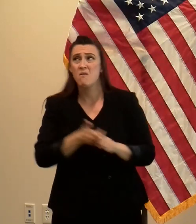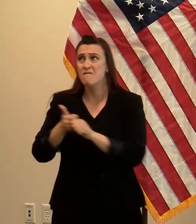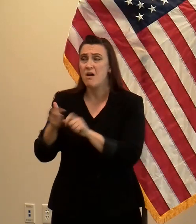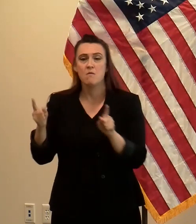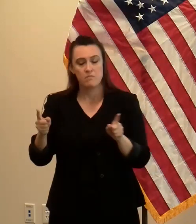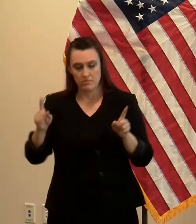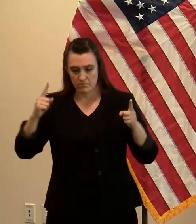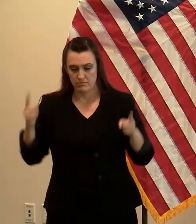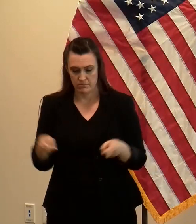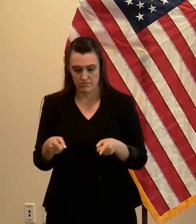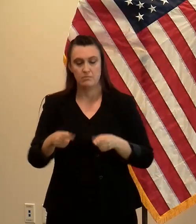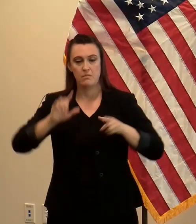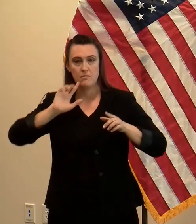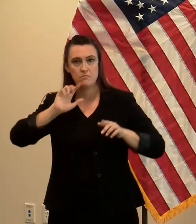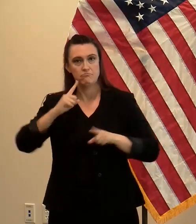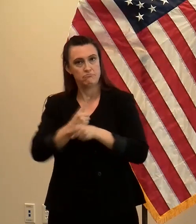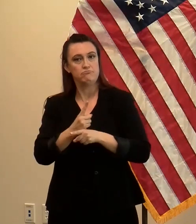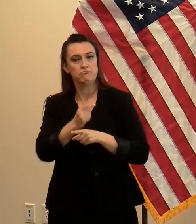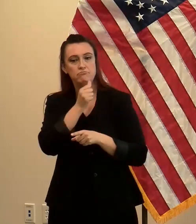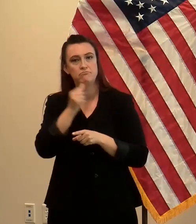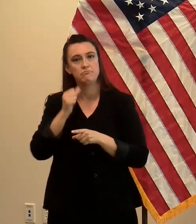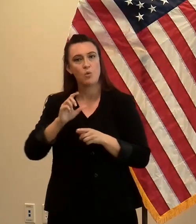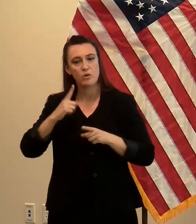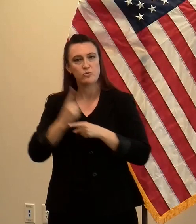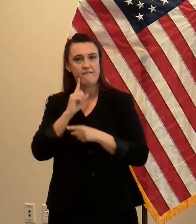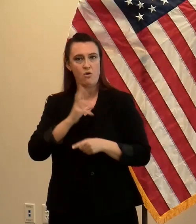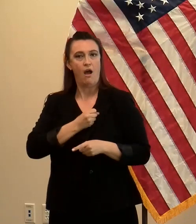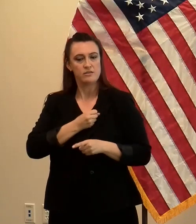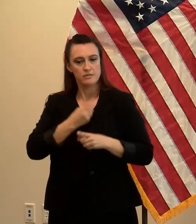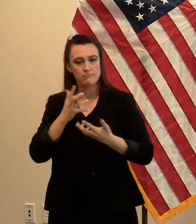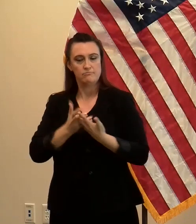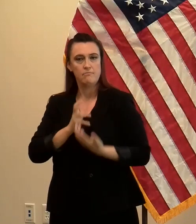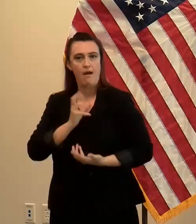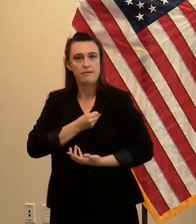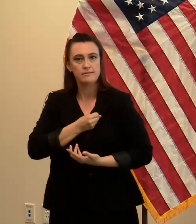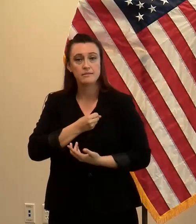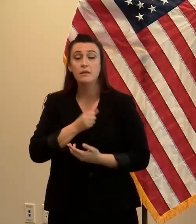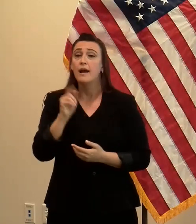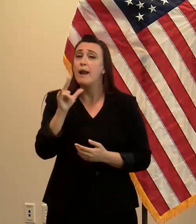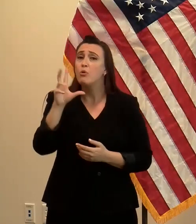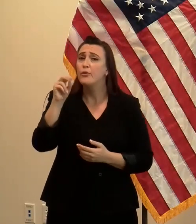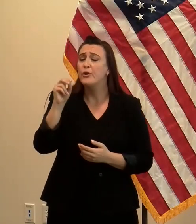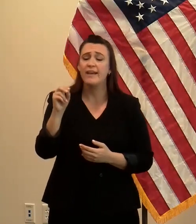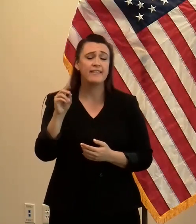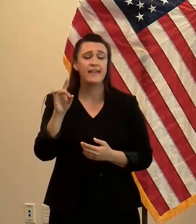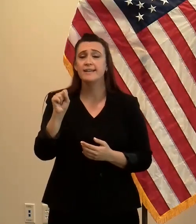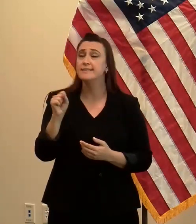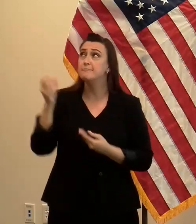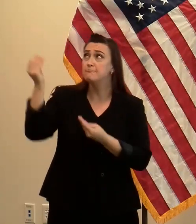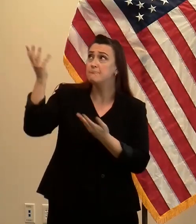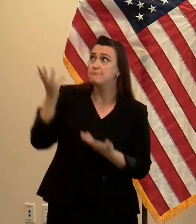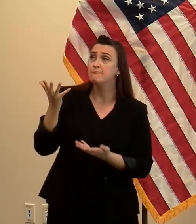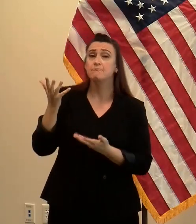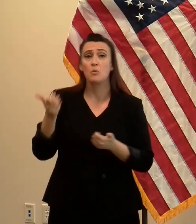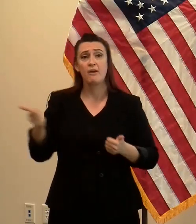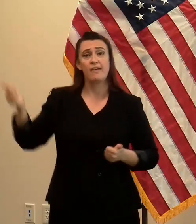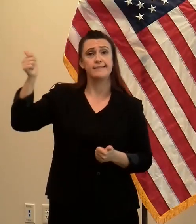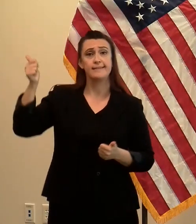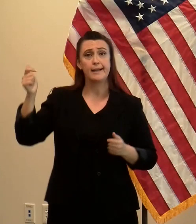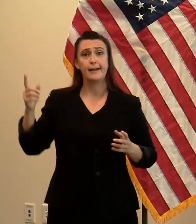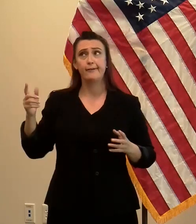for our state. And but April 30th is a date that we have guidance and executive